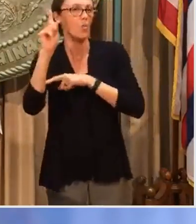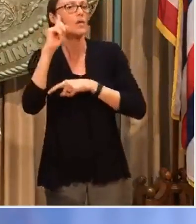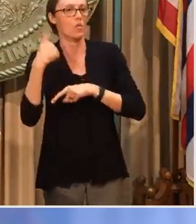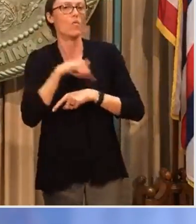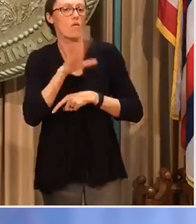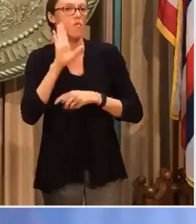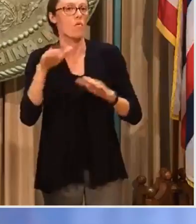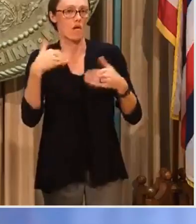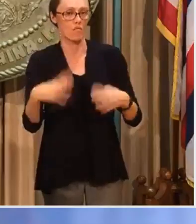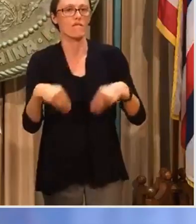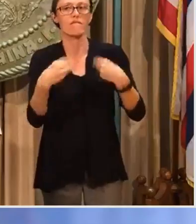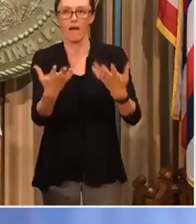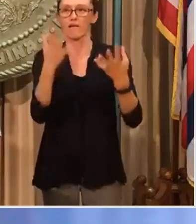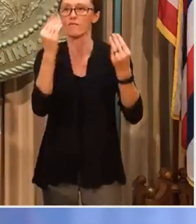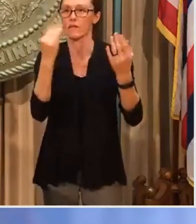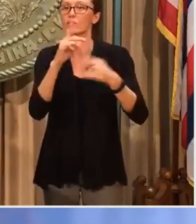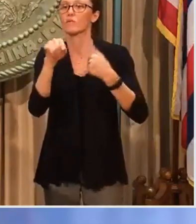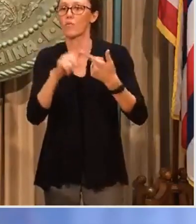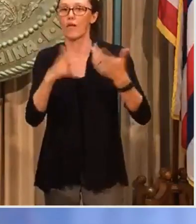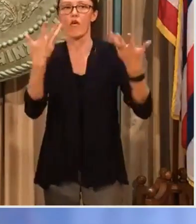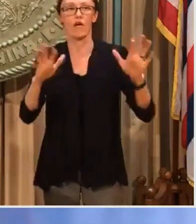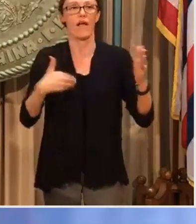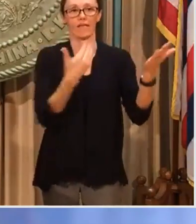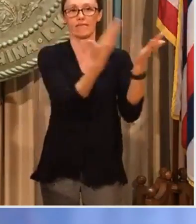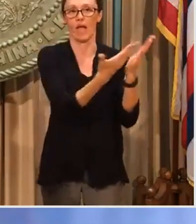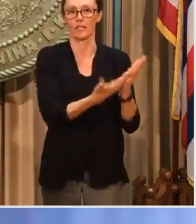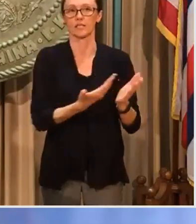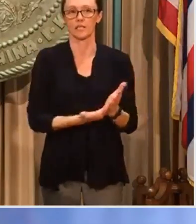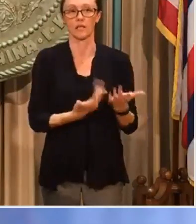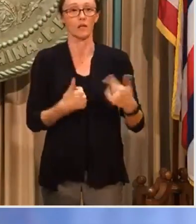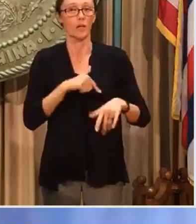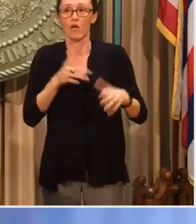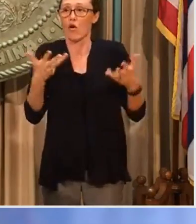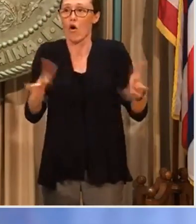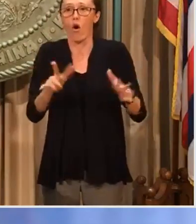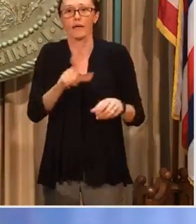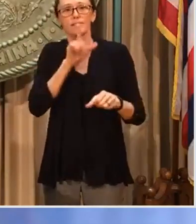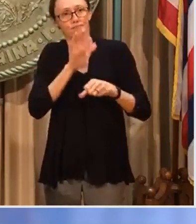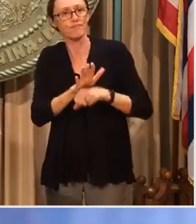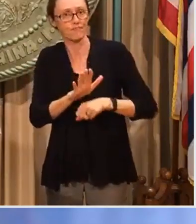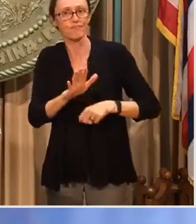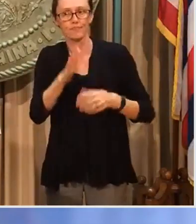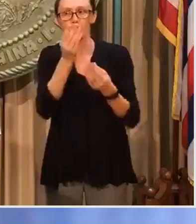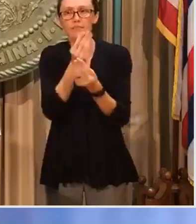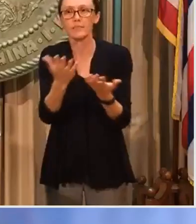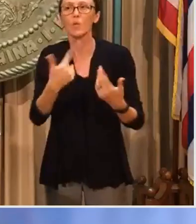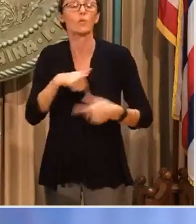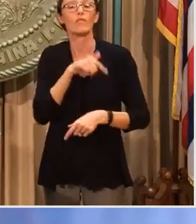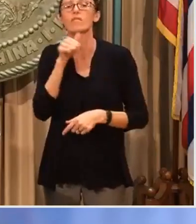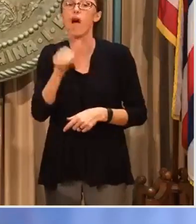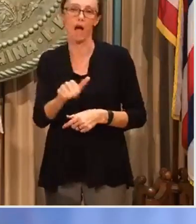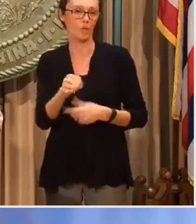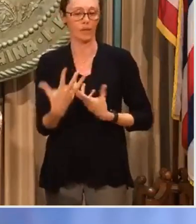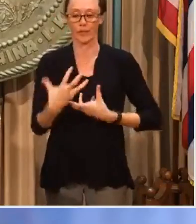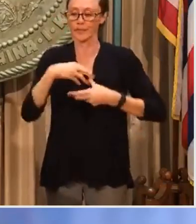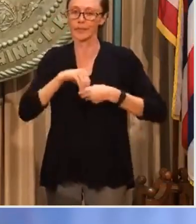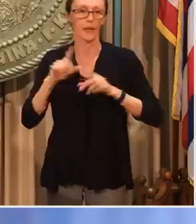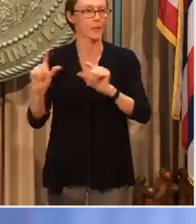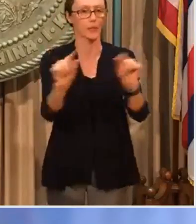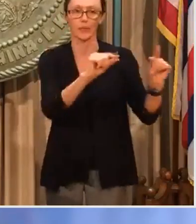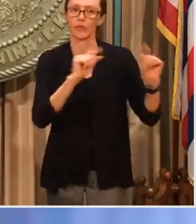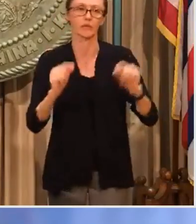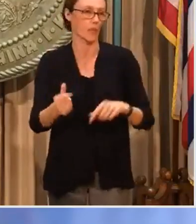that information when we have facts to provide. As we assured you, we would not participate in